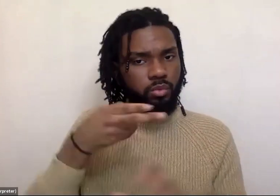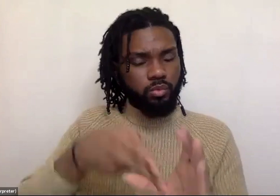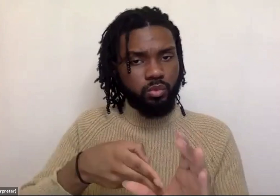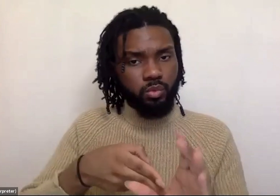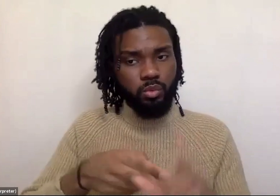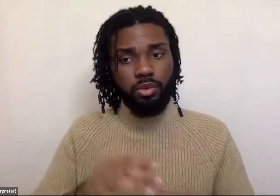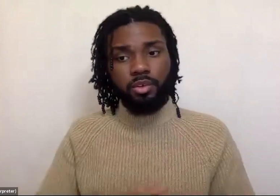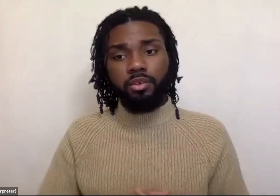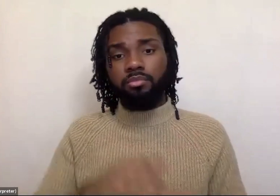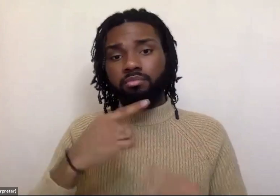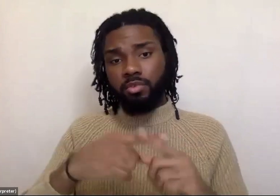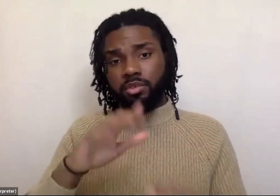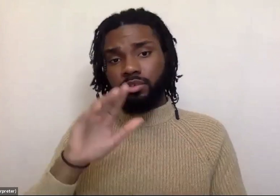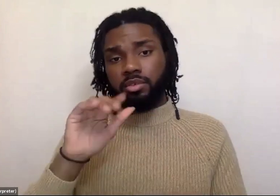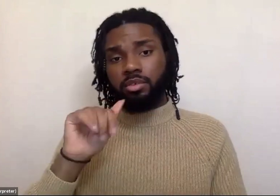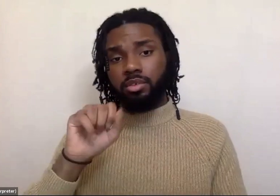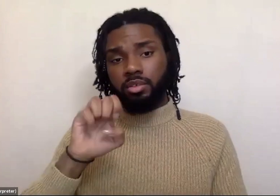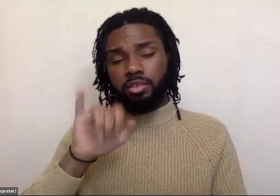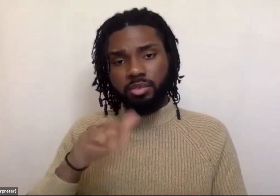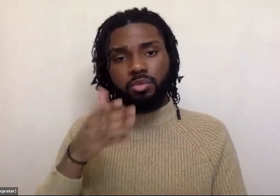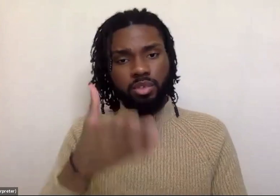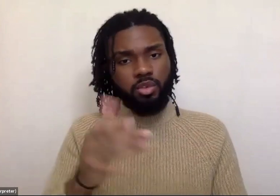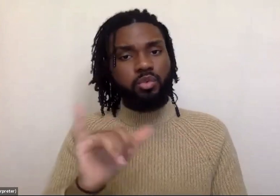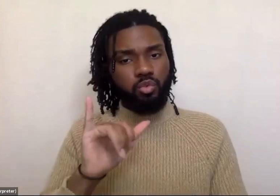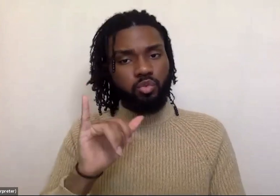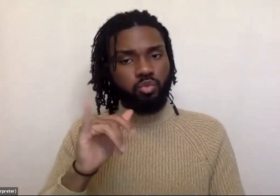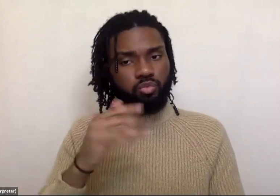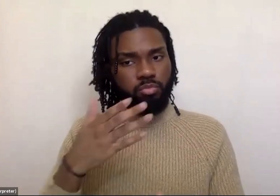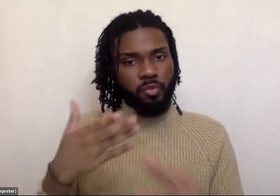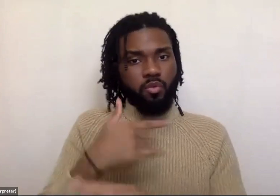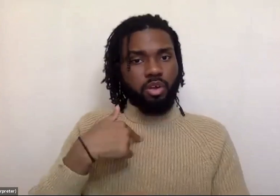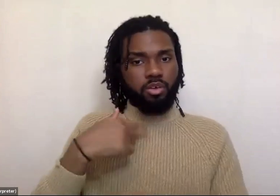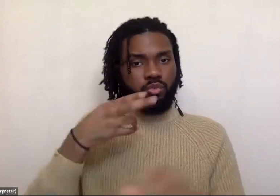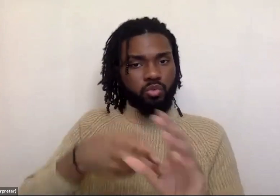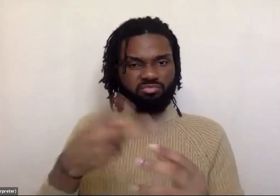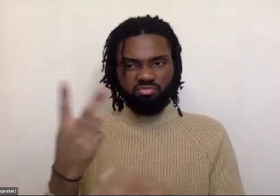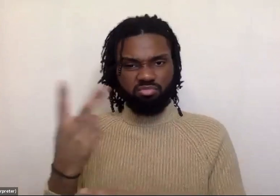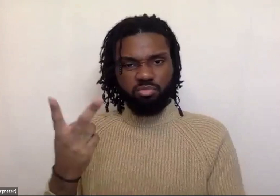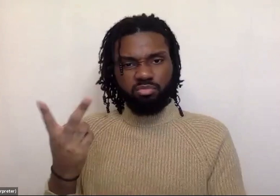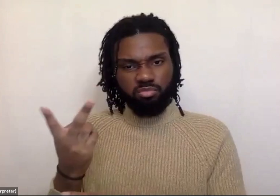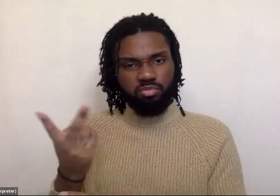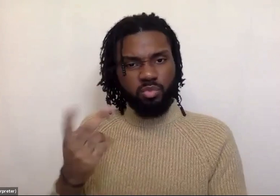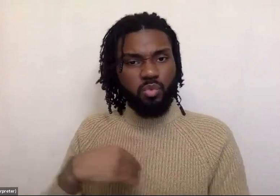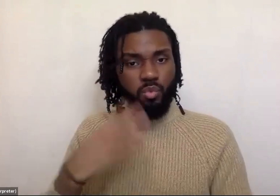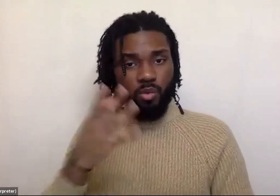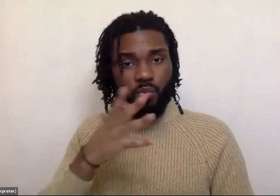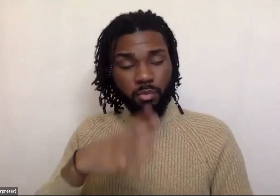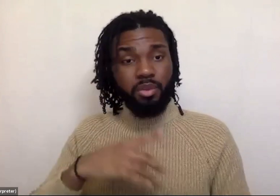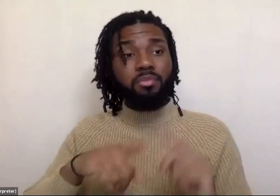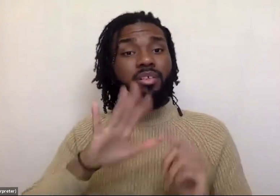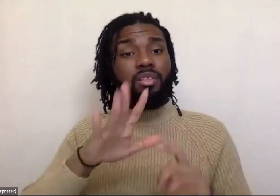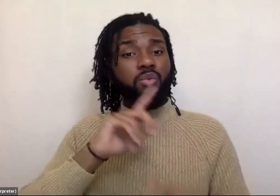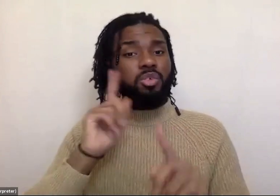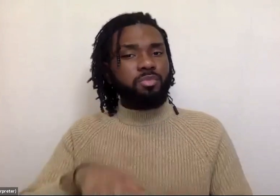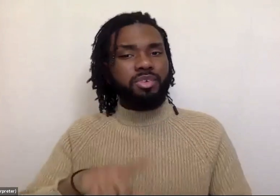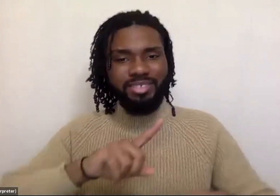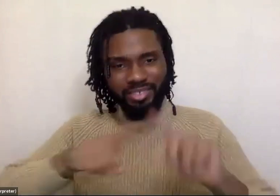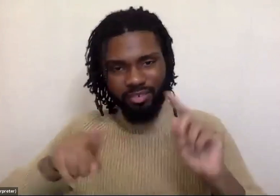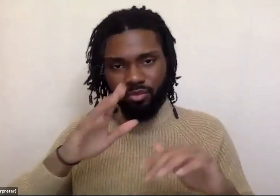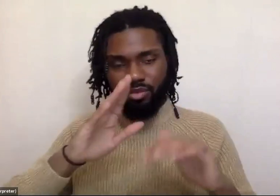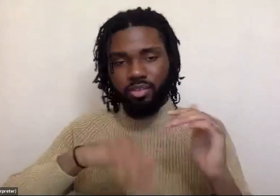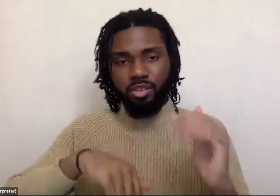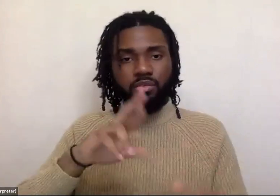and Casey had been there before I got there, both white women. But I will say, I think the reaction to it was a little different based on the race of the